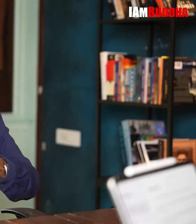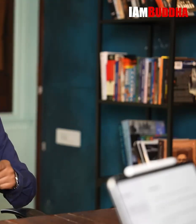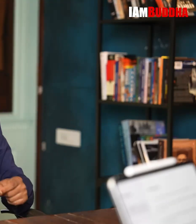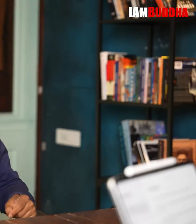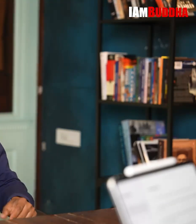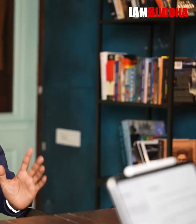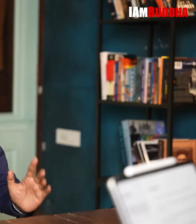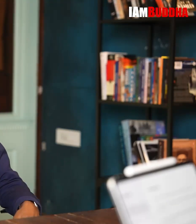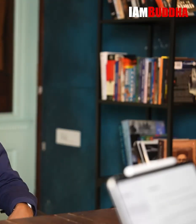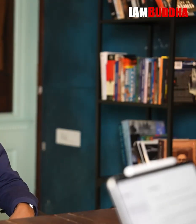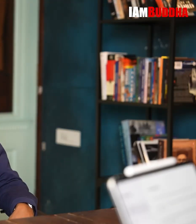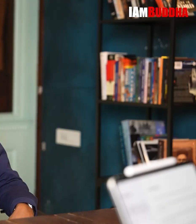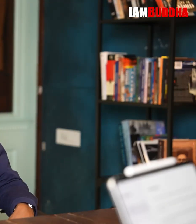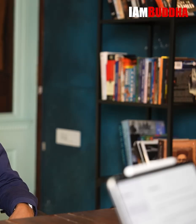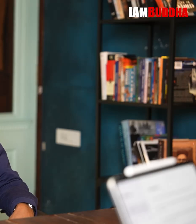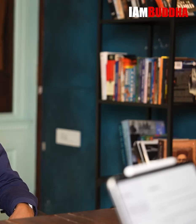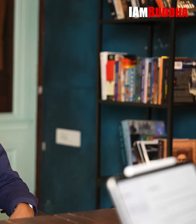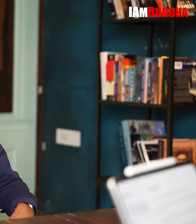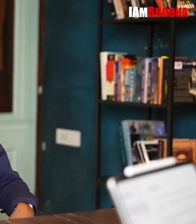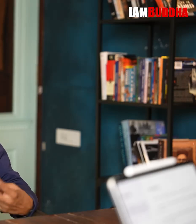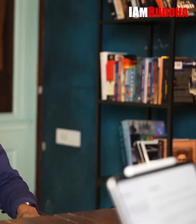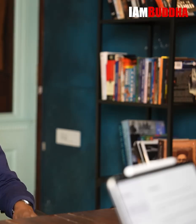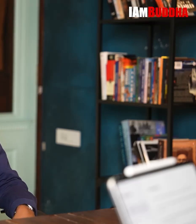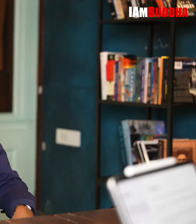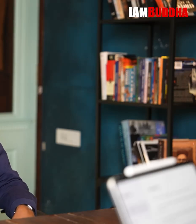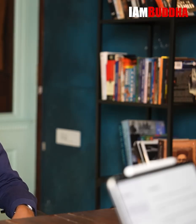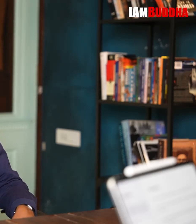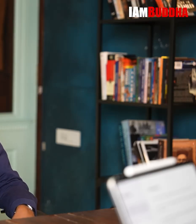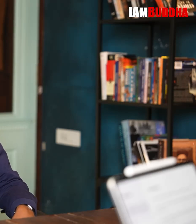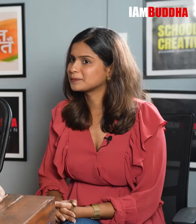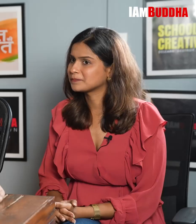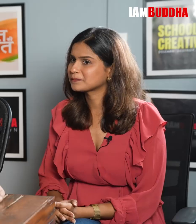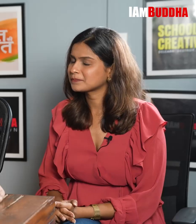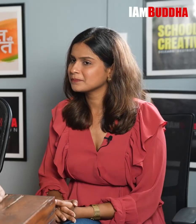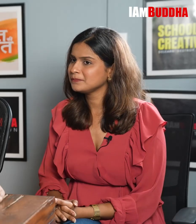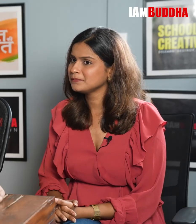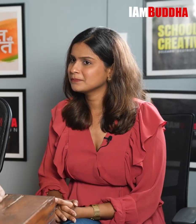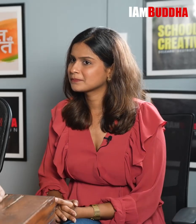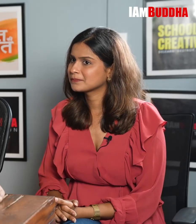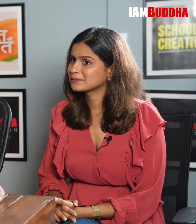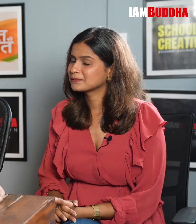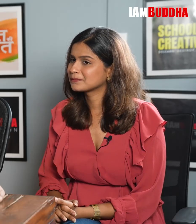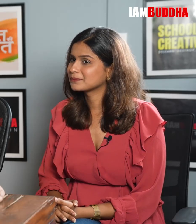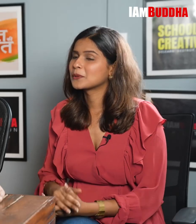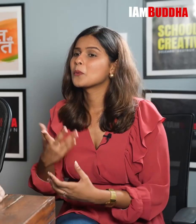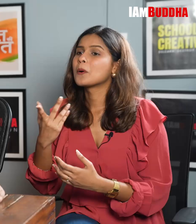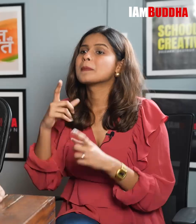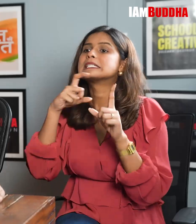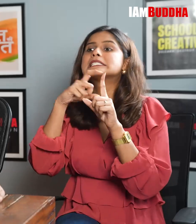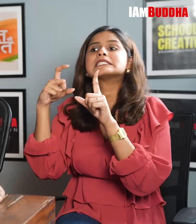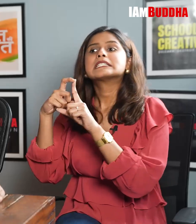told everybody, no, we need to do this. So we need more people like that. It's very tough. And what about